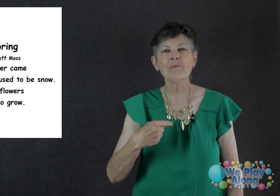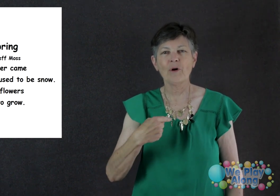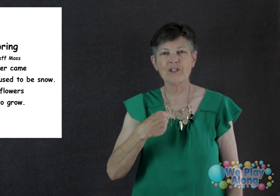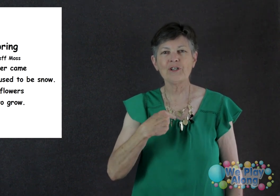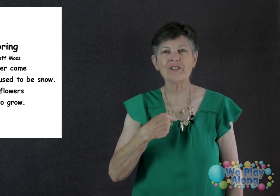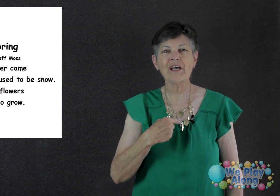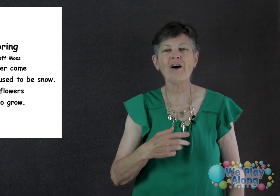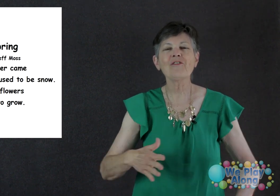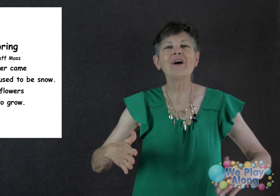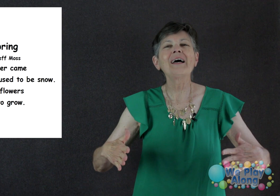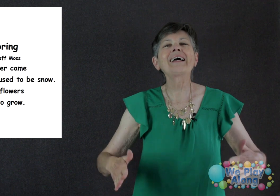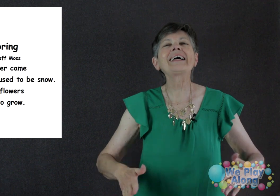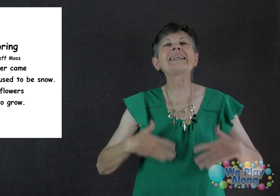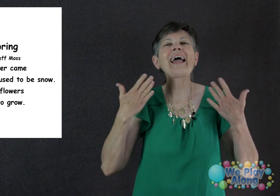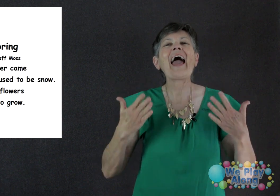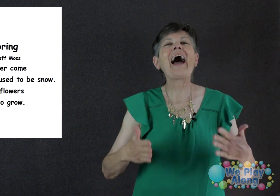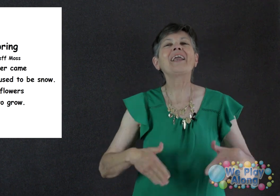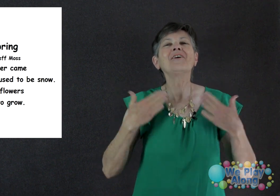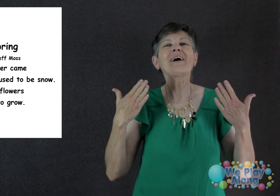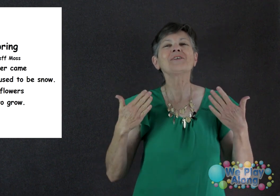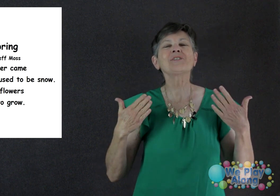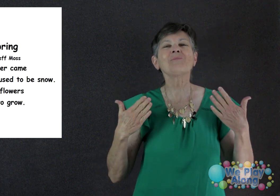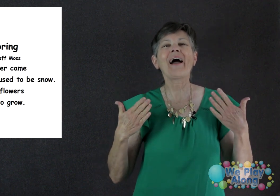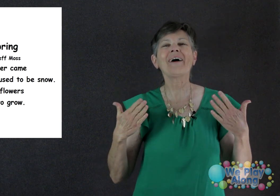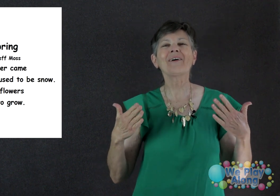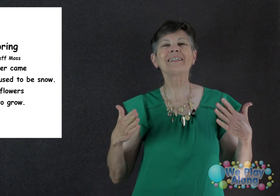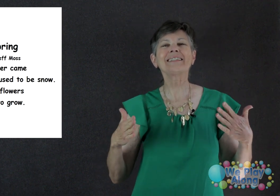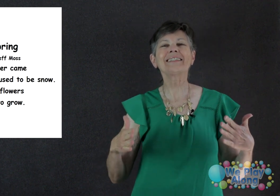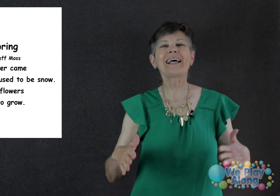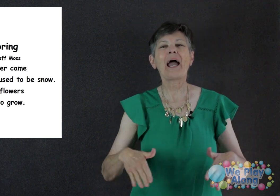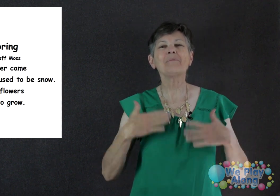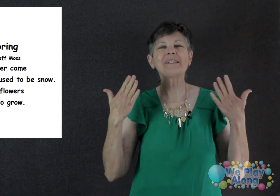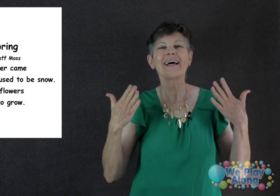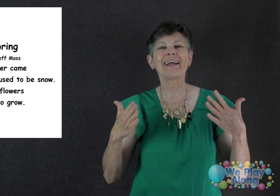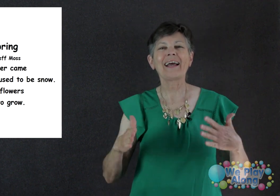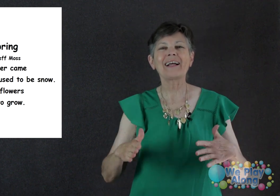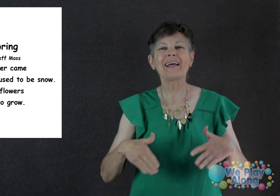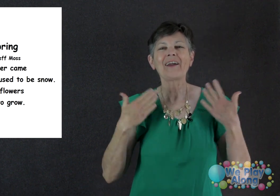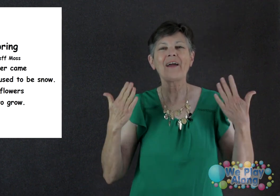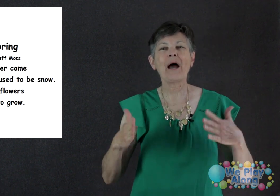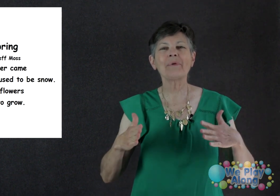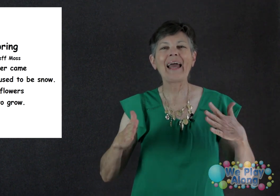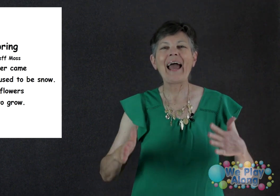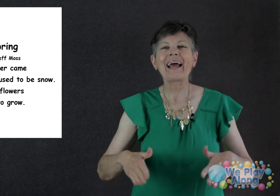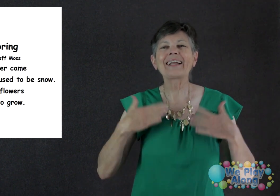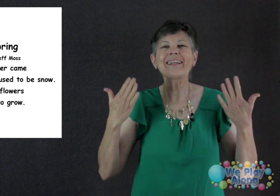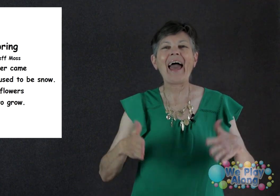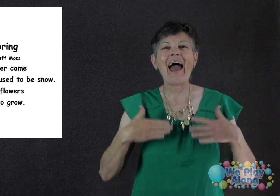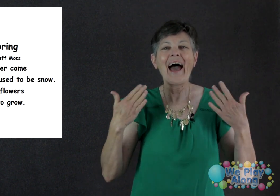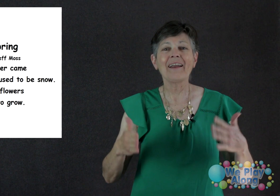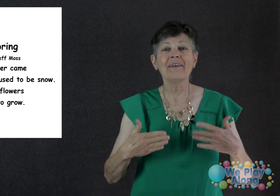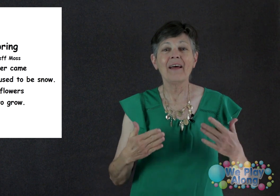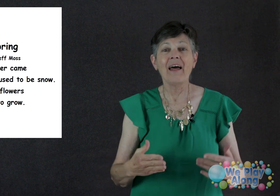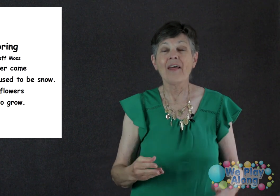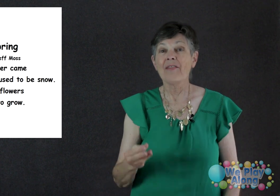Point to yourself, glad, and you have to smile because this is a happy sign, glad or happy. Glad